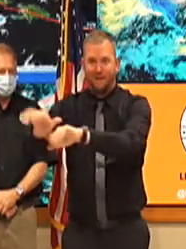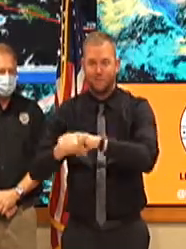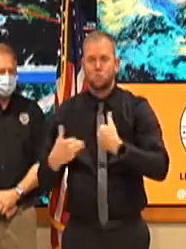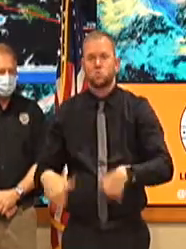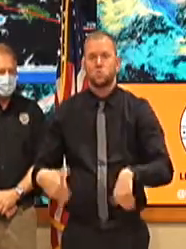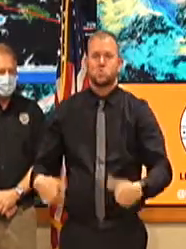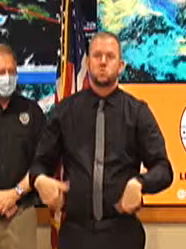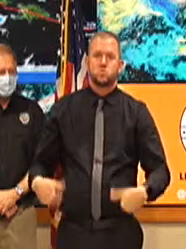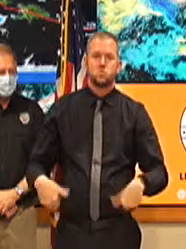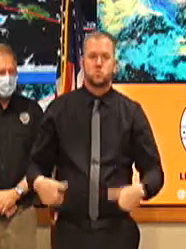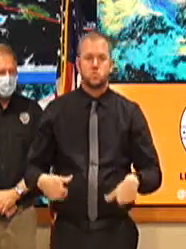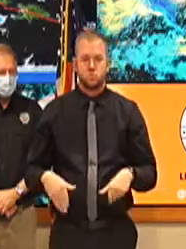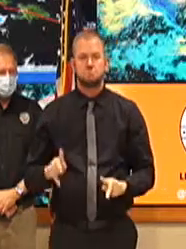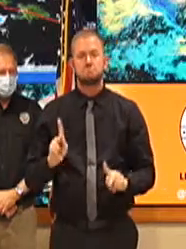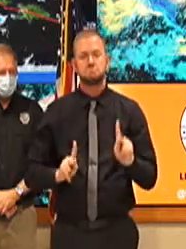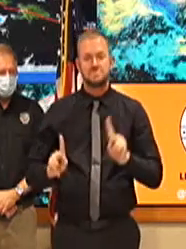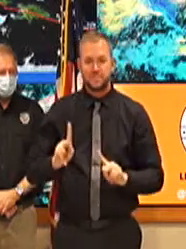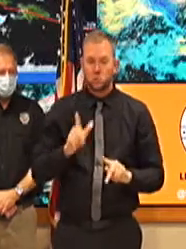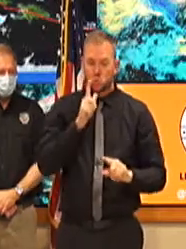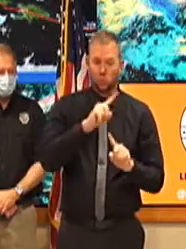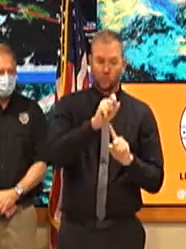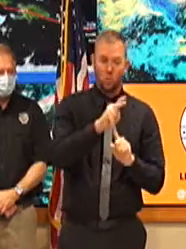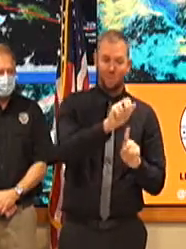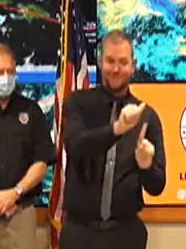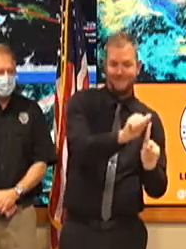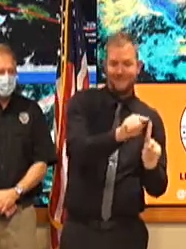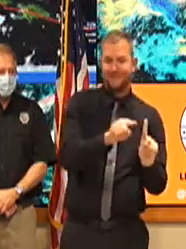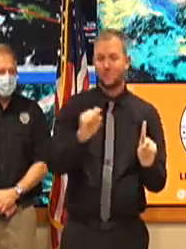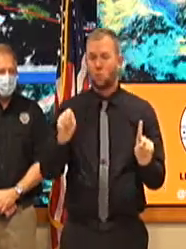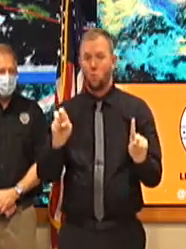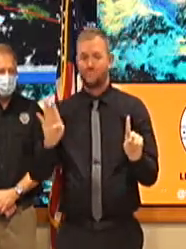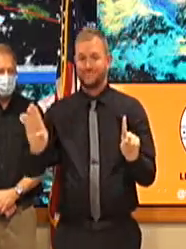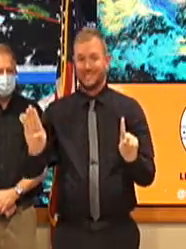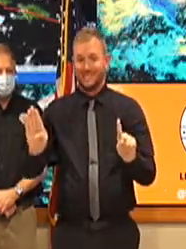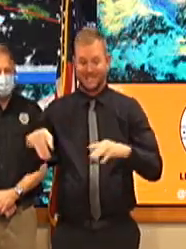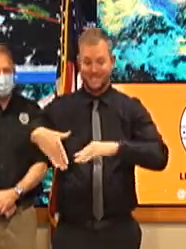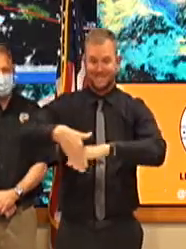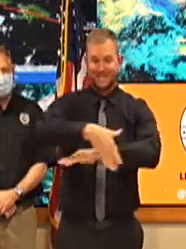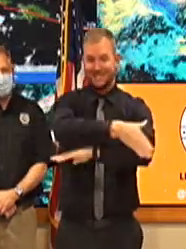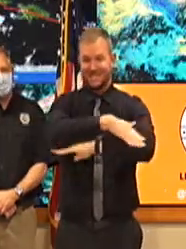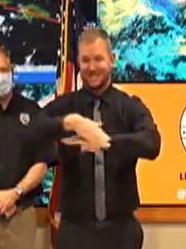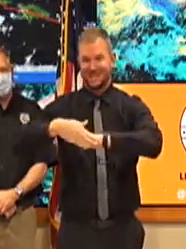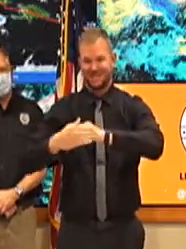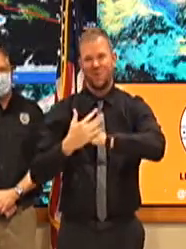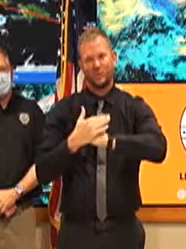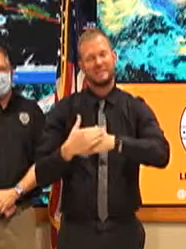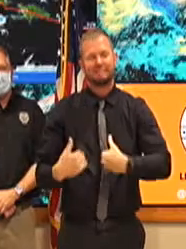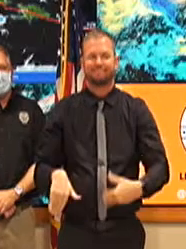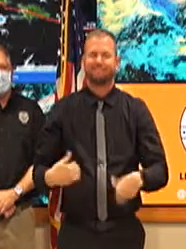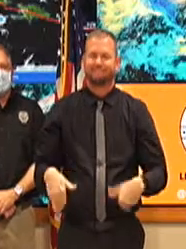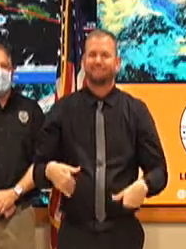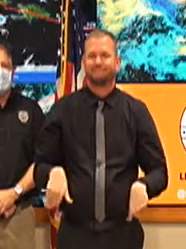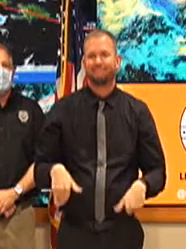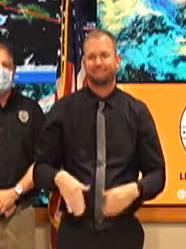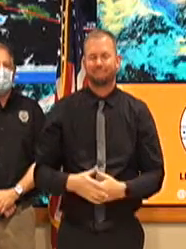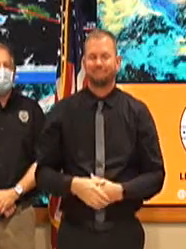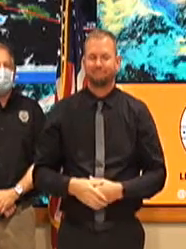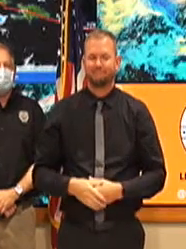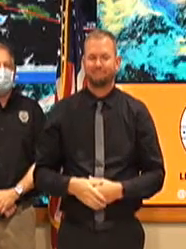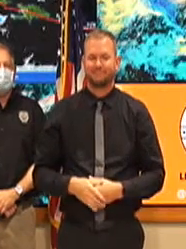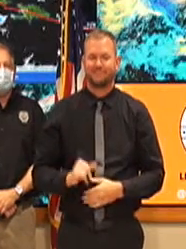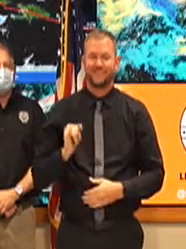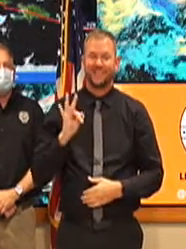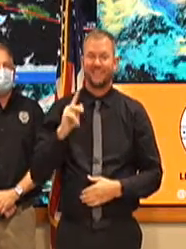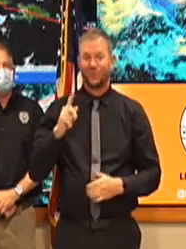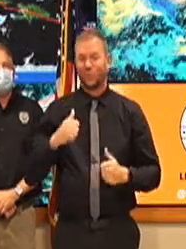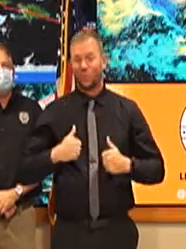coast. Now, for folks not along the coast, you also need to be prepared right now. First, please stay